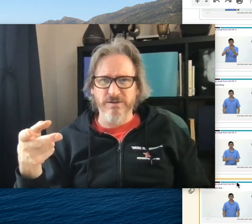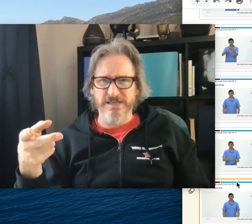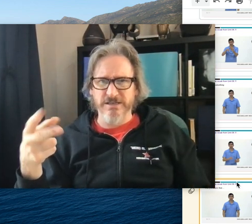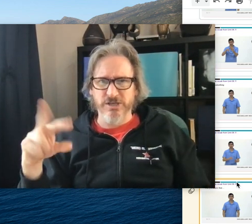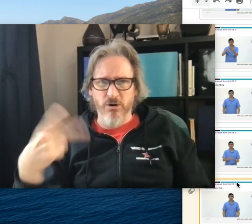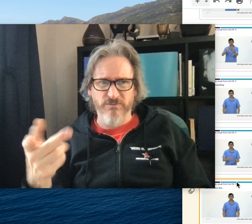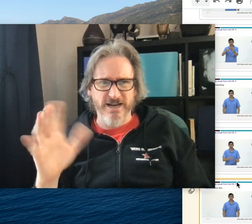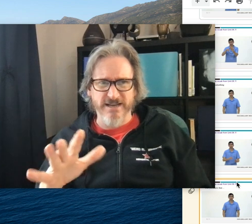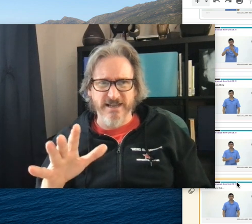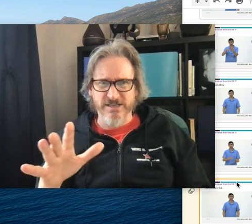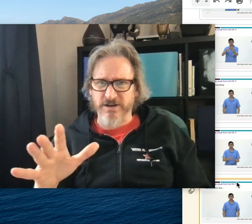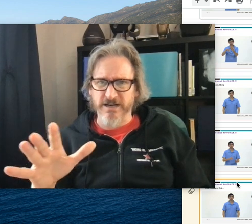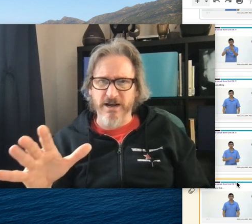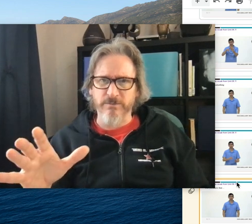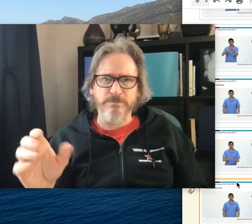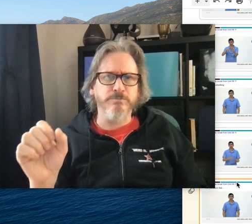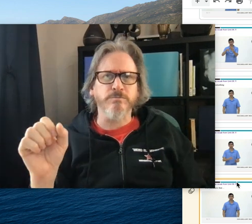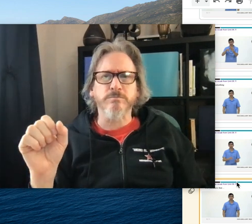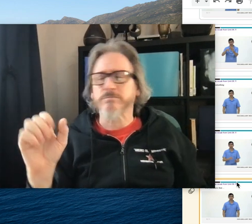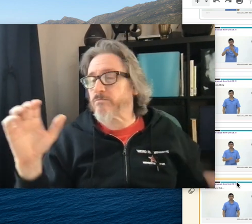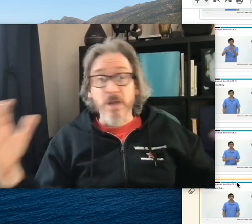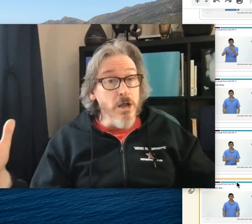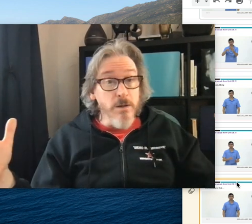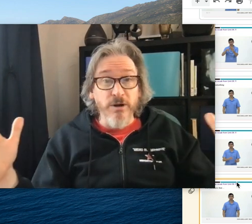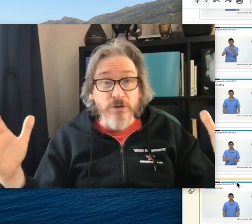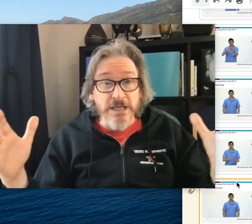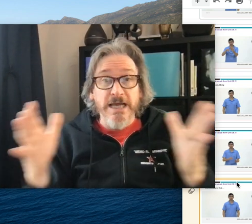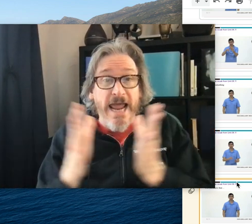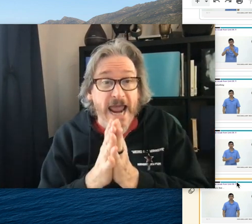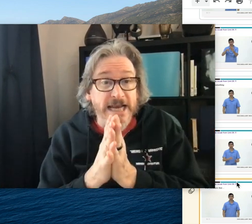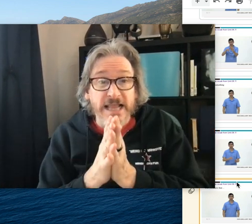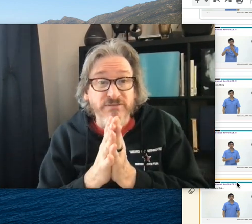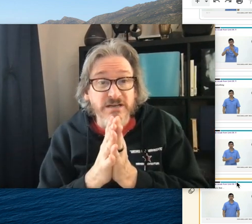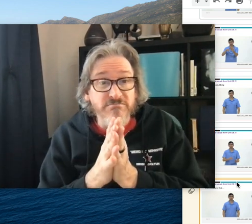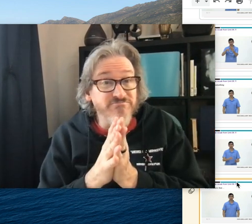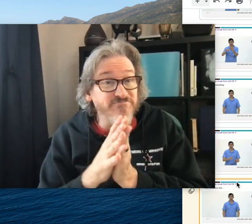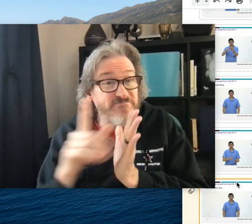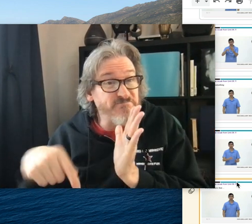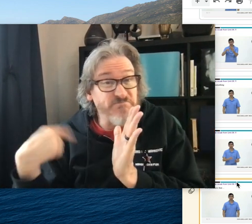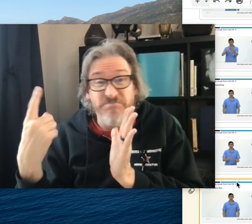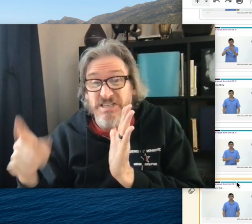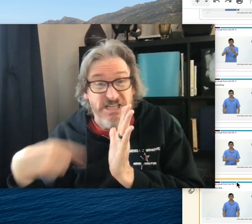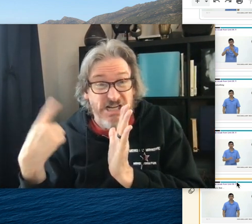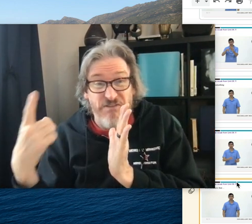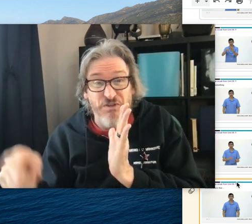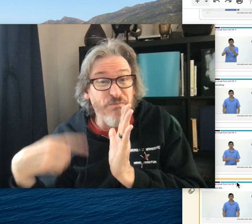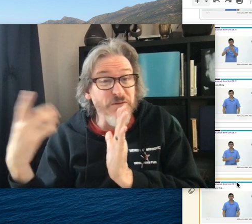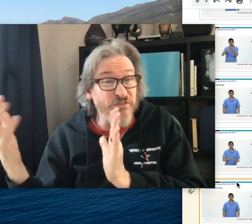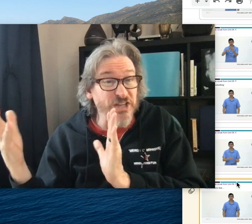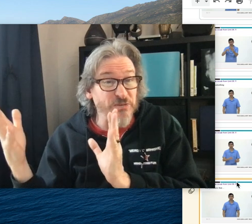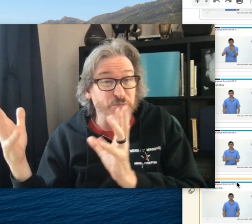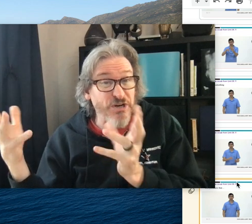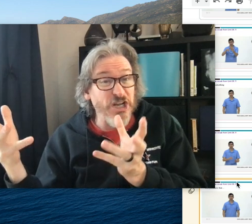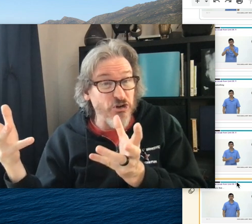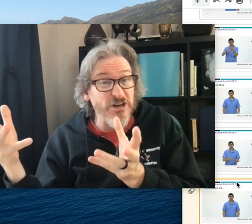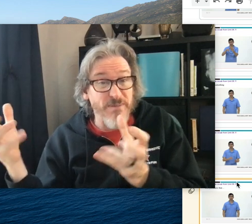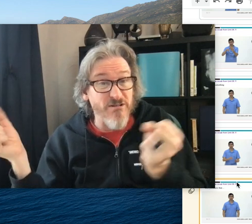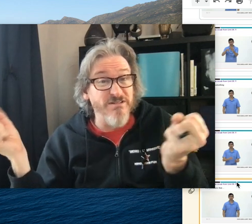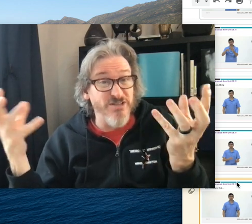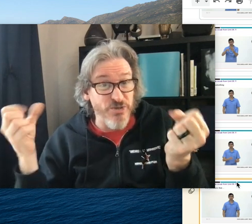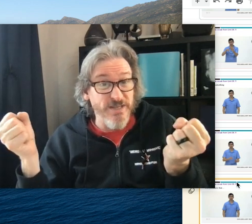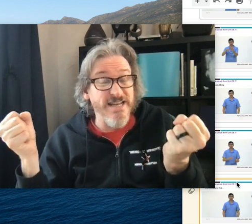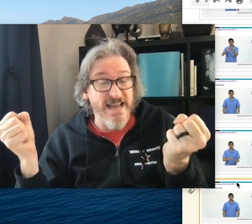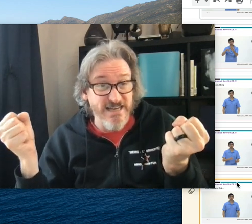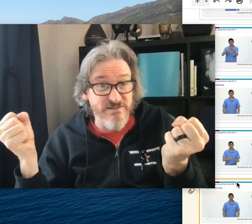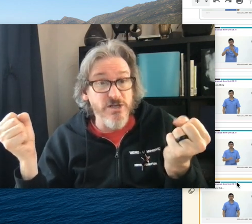putting the videos in. So hopefully I got that straightened out. But really, 811, if you've been feeling pretty good